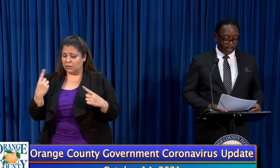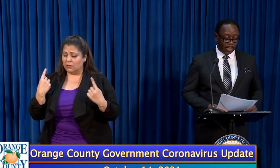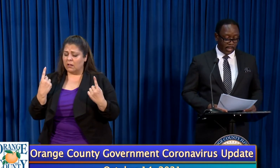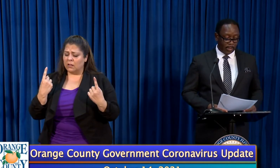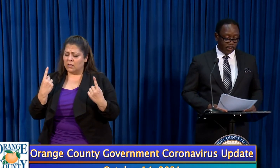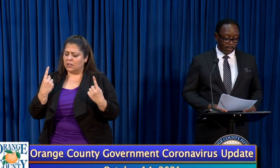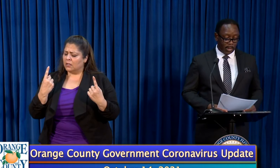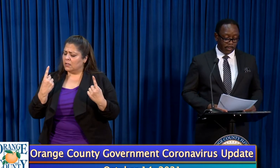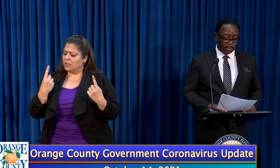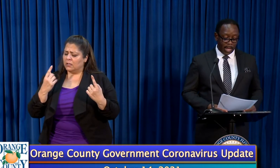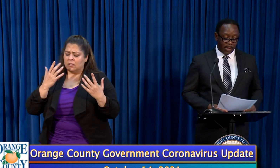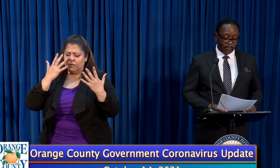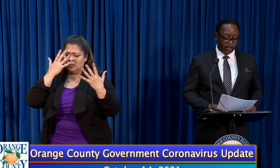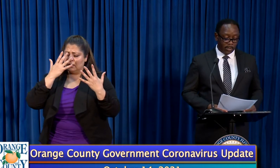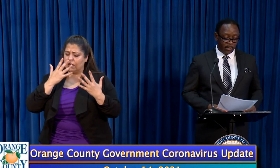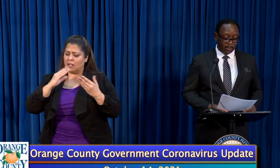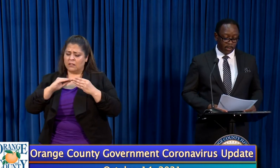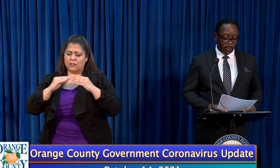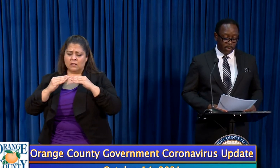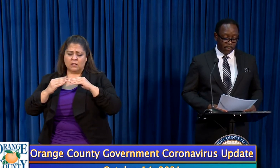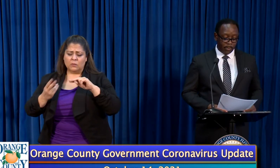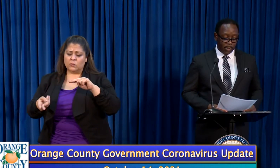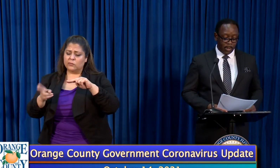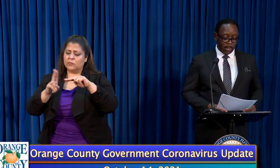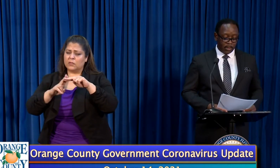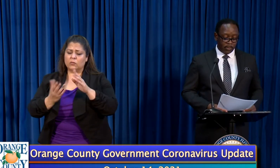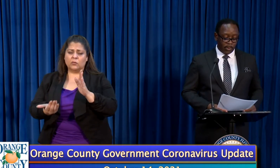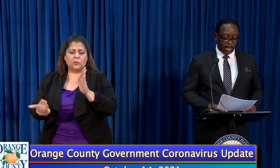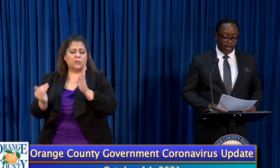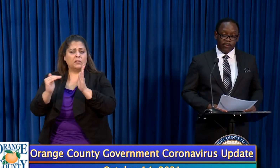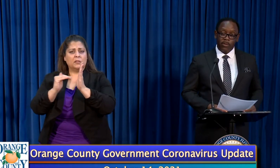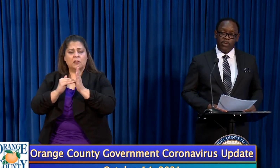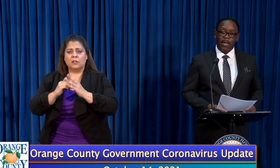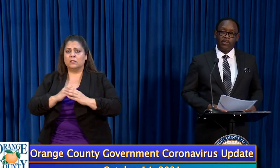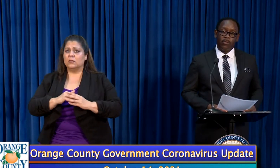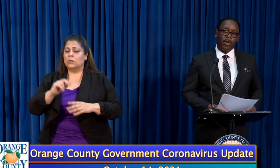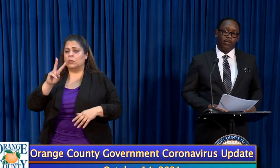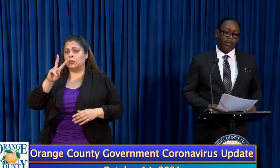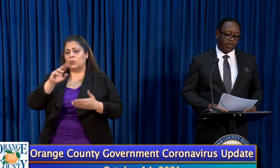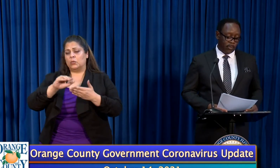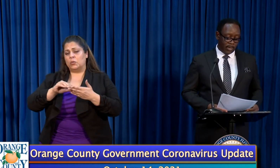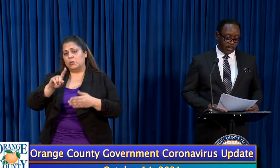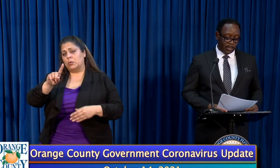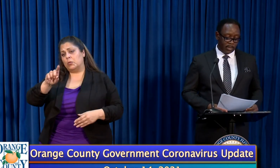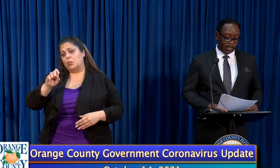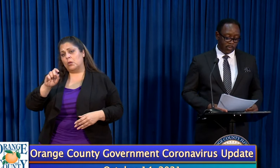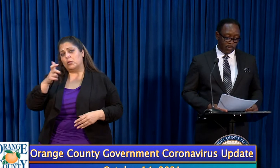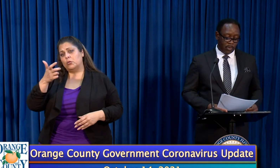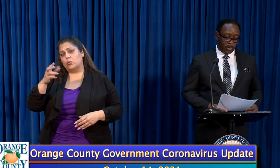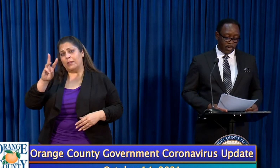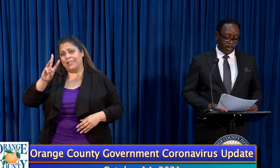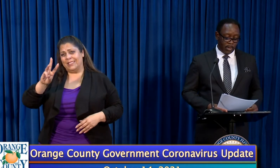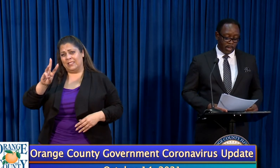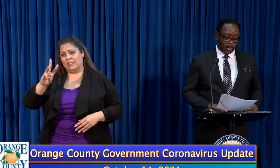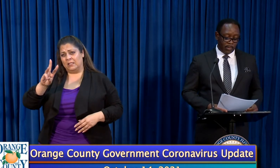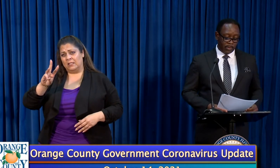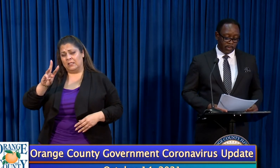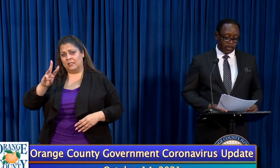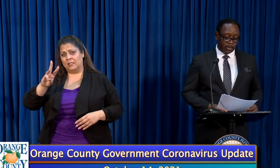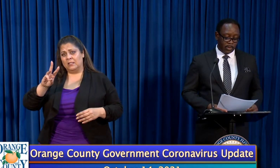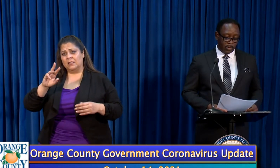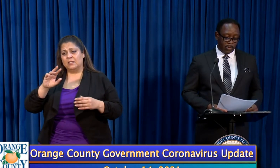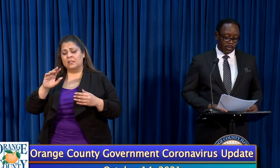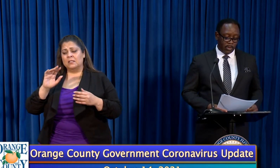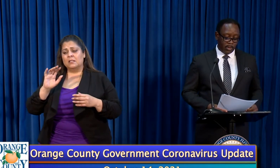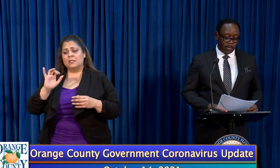sadly again, the numbers have continued to go up. We have 2,126 that's reported